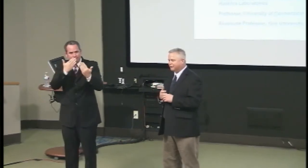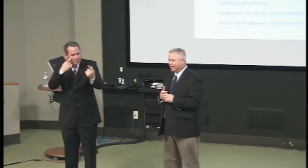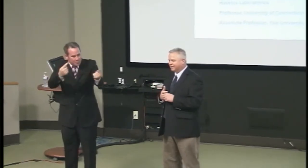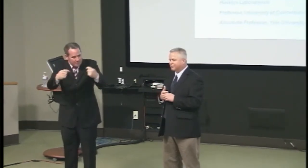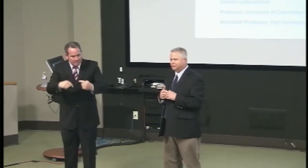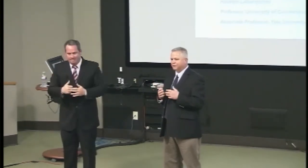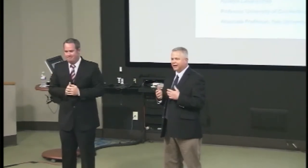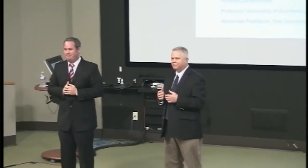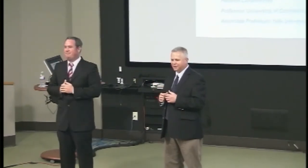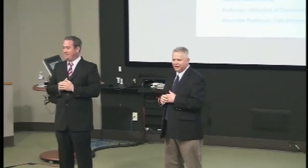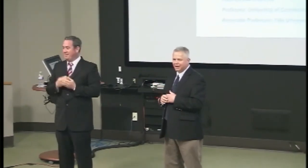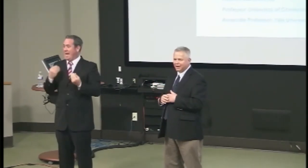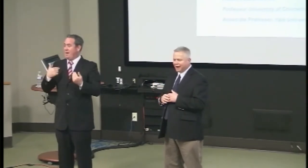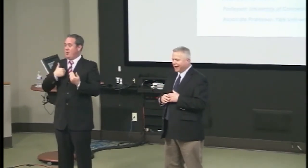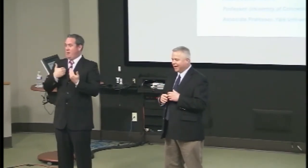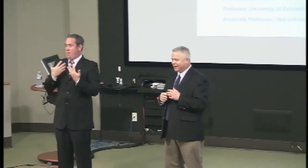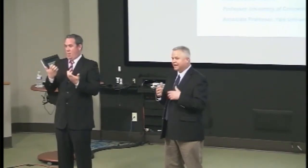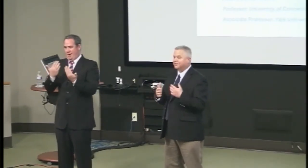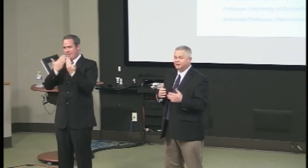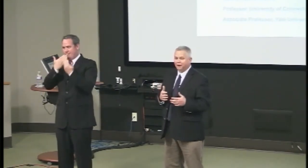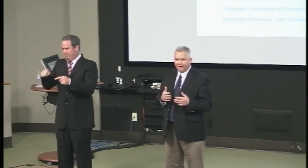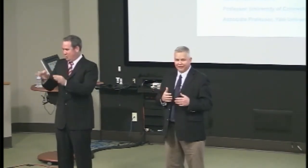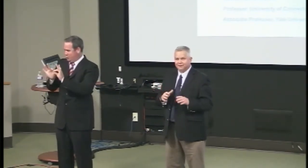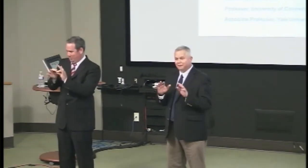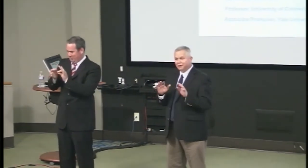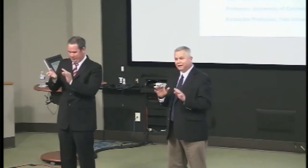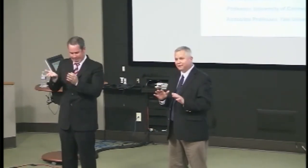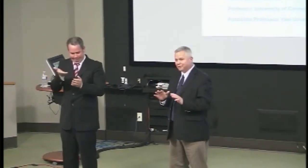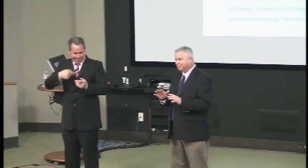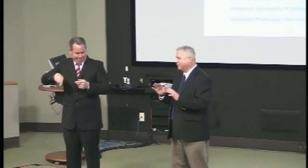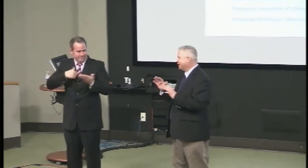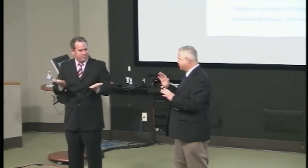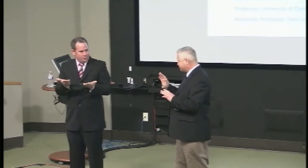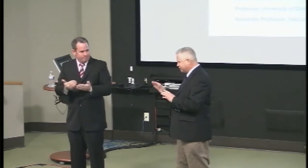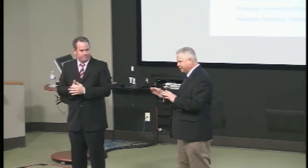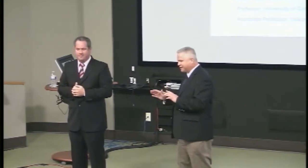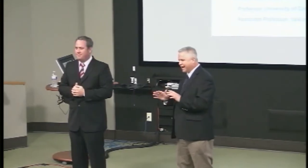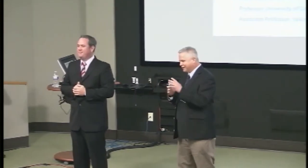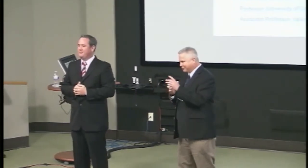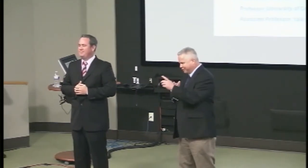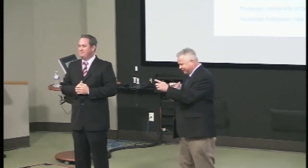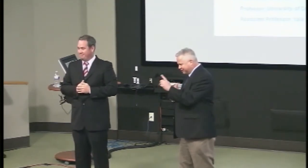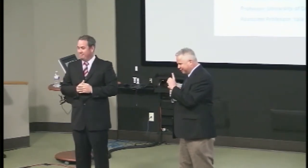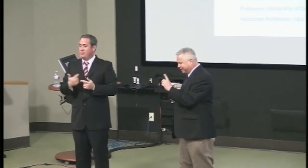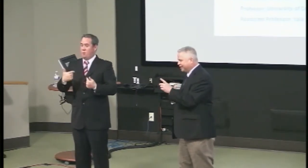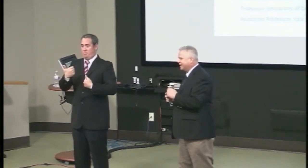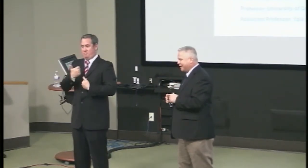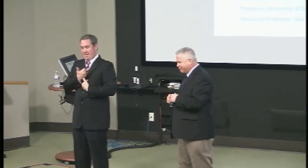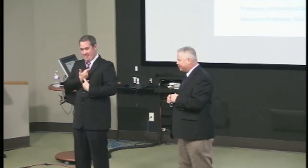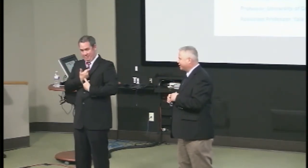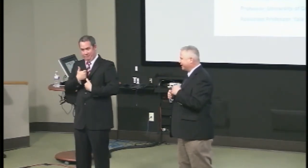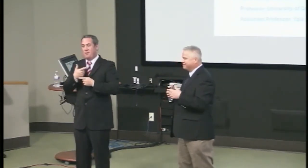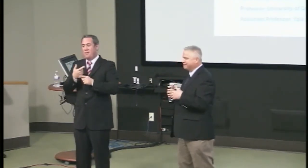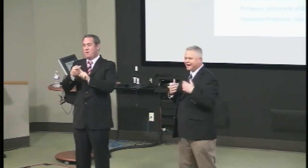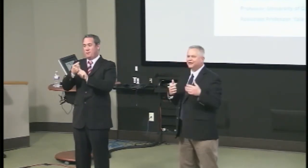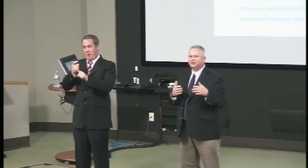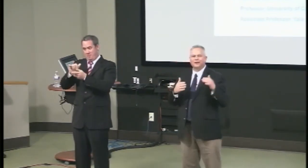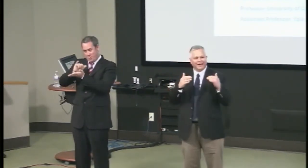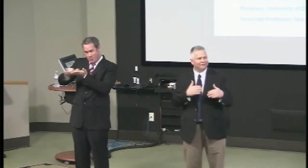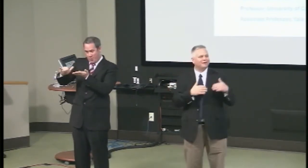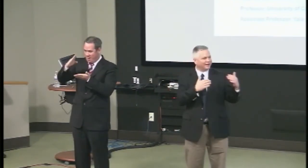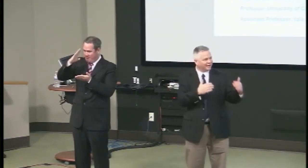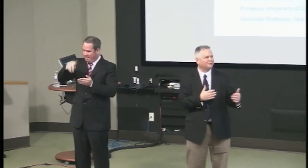Laura Ann knows what that means. And I tend to talk fast, so I'm going to slow it down. I'm going to be careful in making